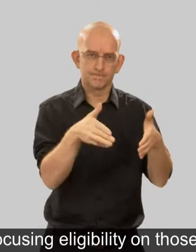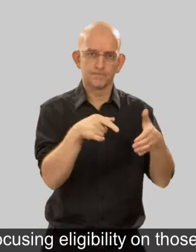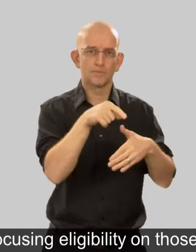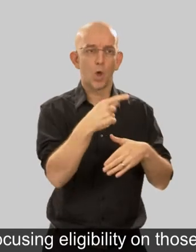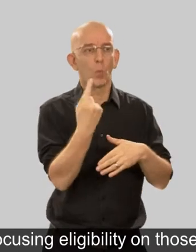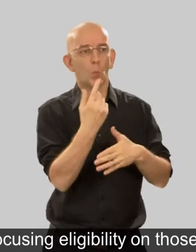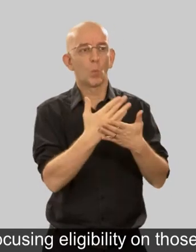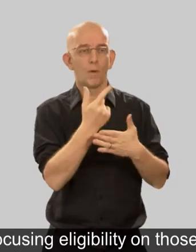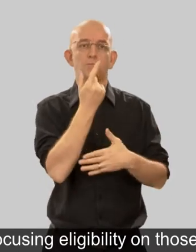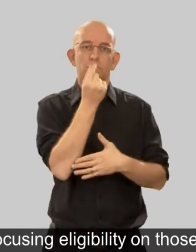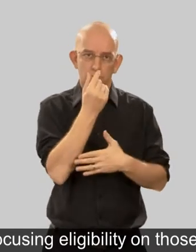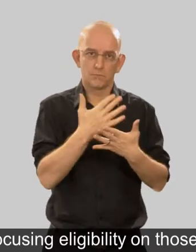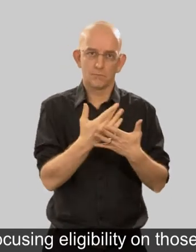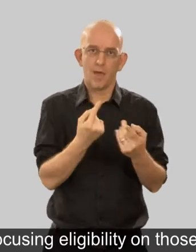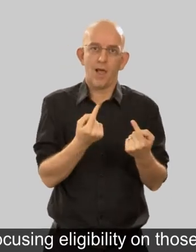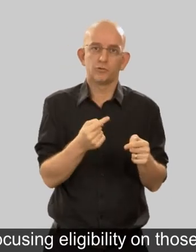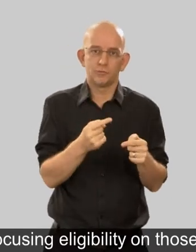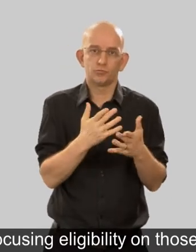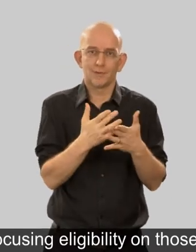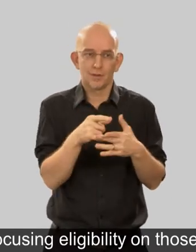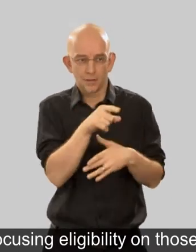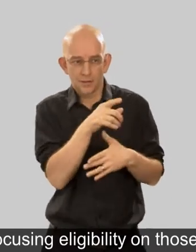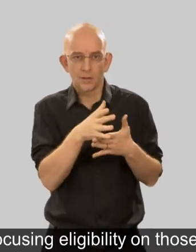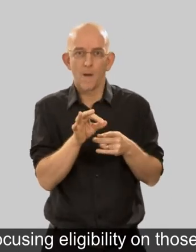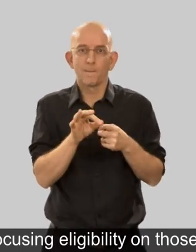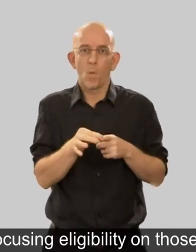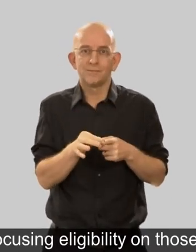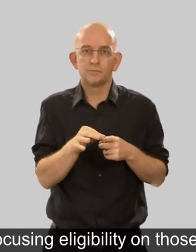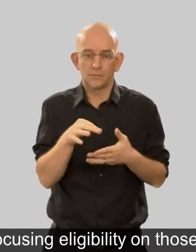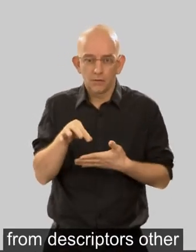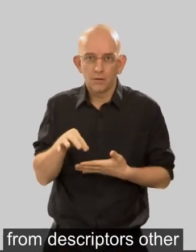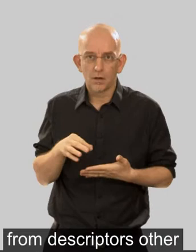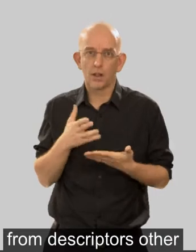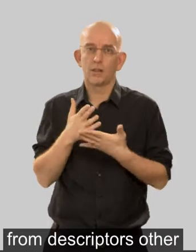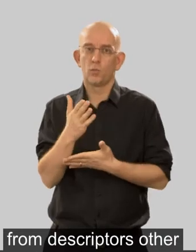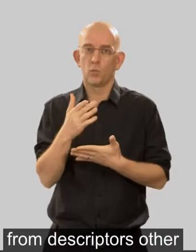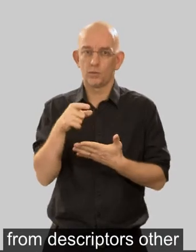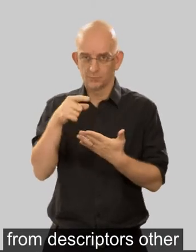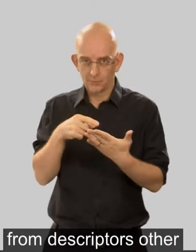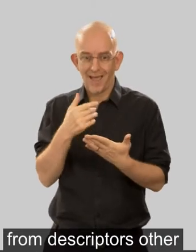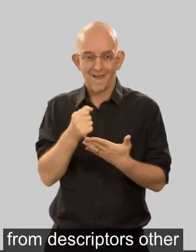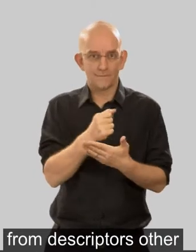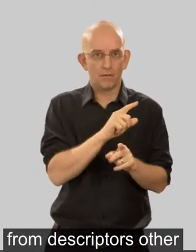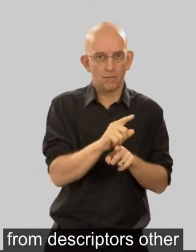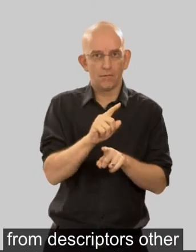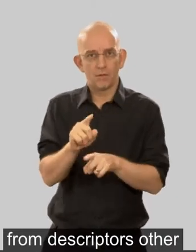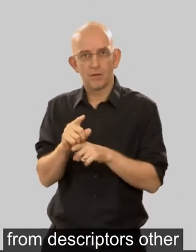focusing eligibility on those scoring at least some points from descriptors other than aids and